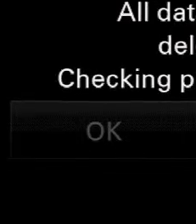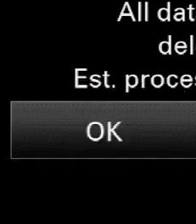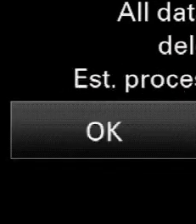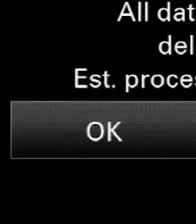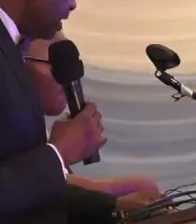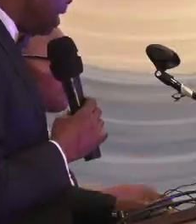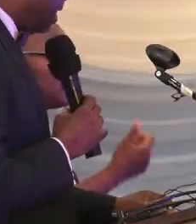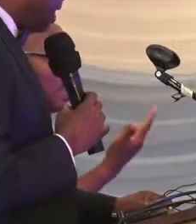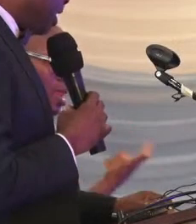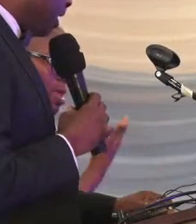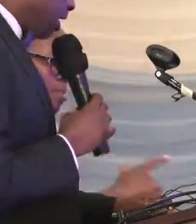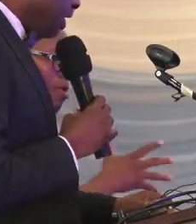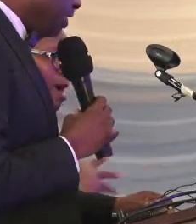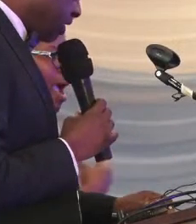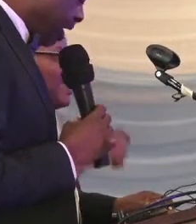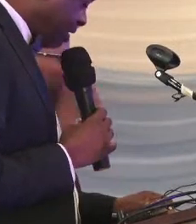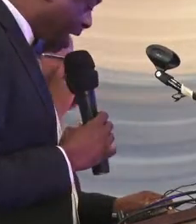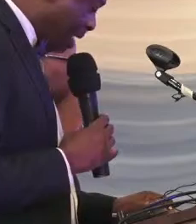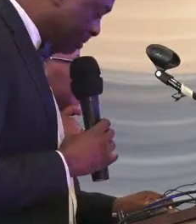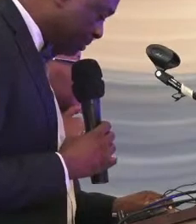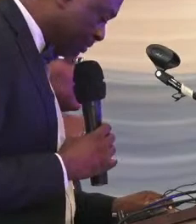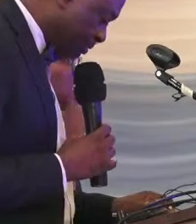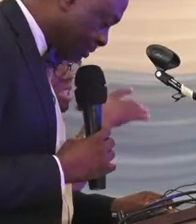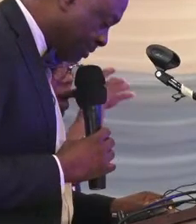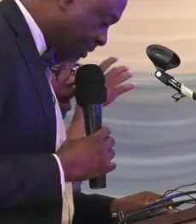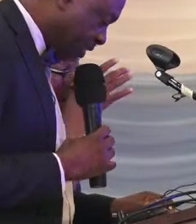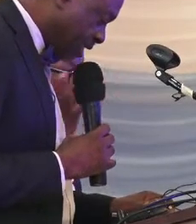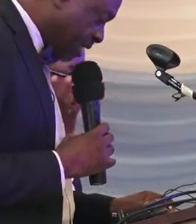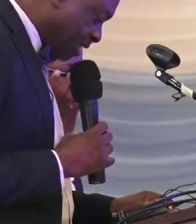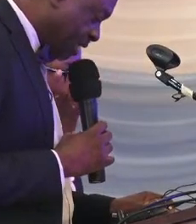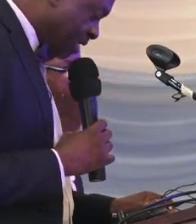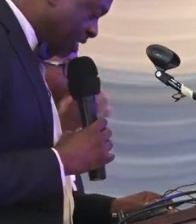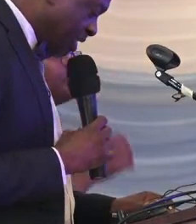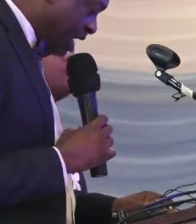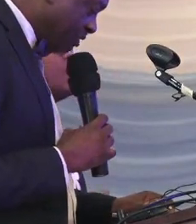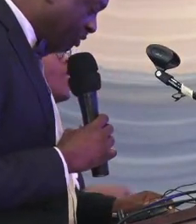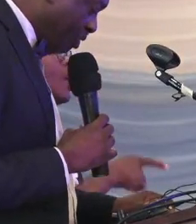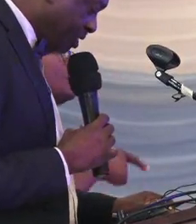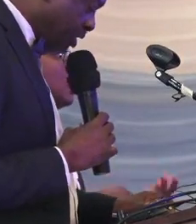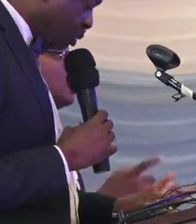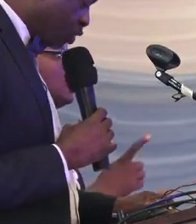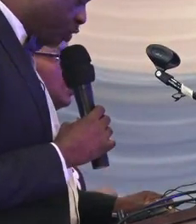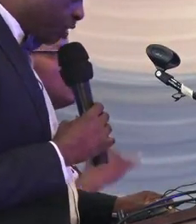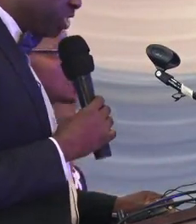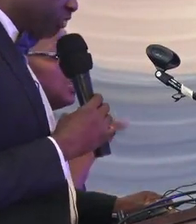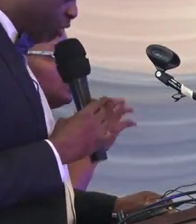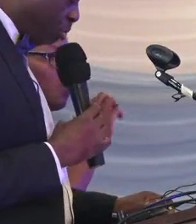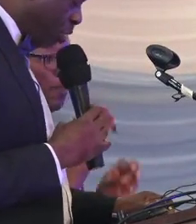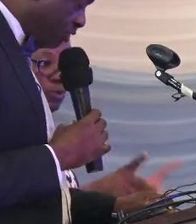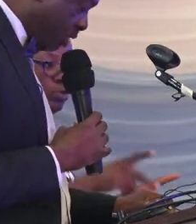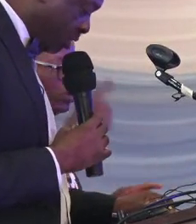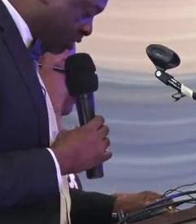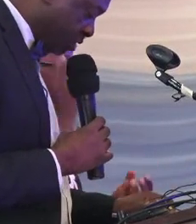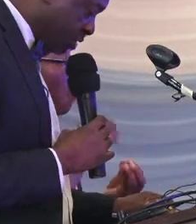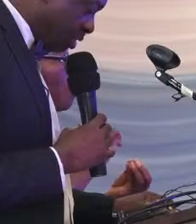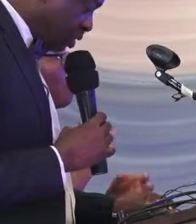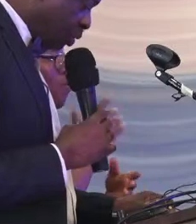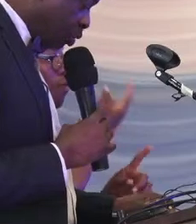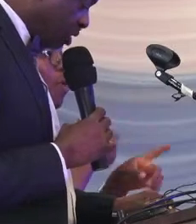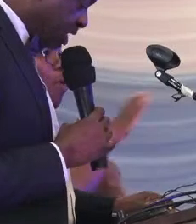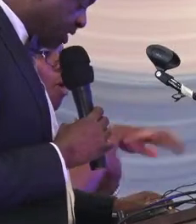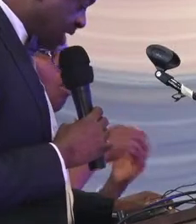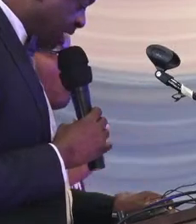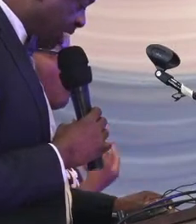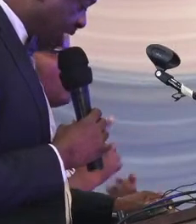and sex, is a crime. This day, therefore, is an opportunity for more of us